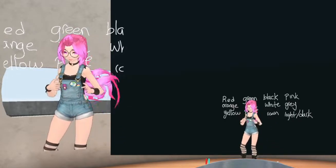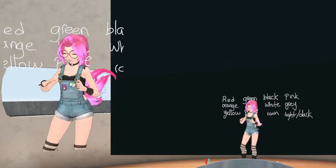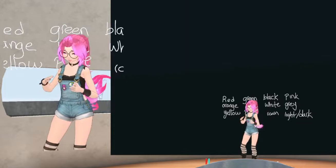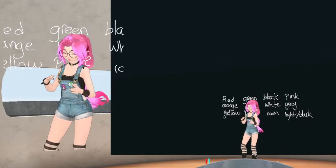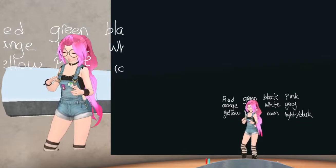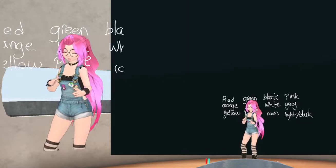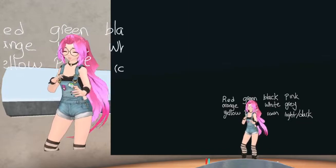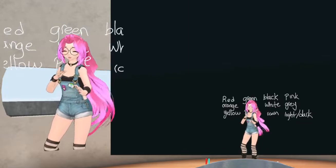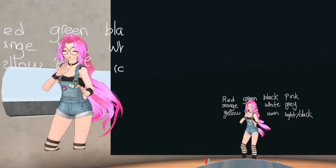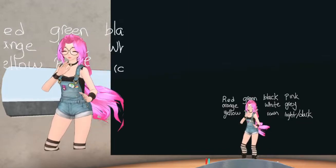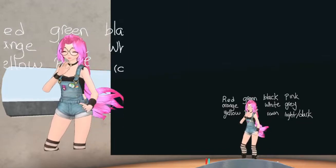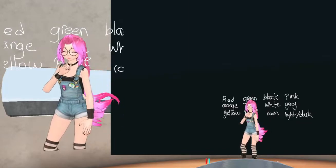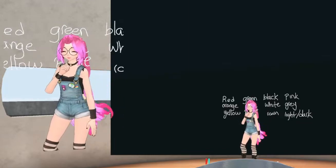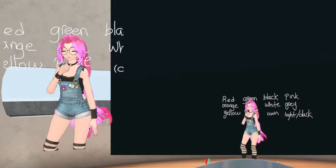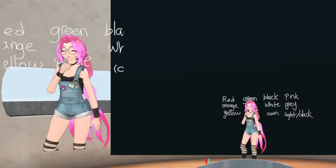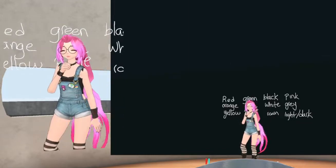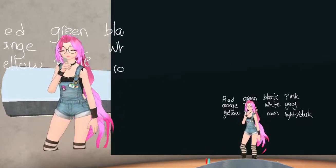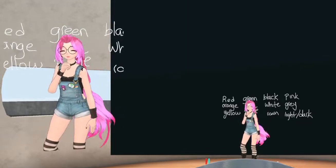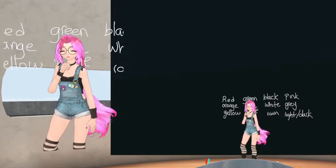Let's see if I can fix this.